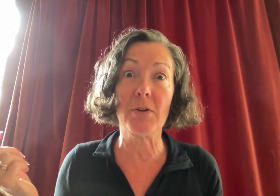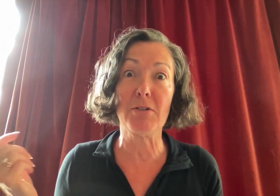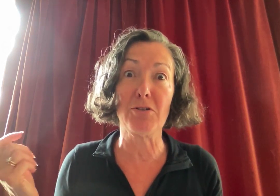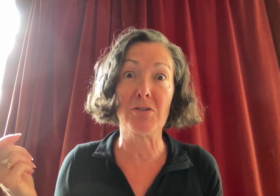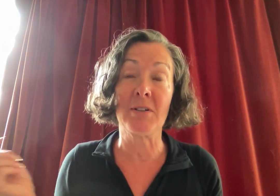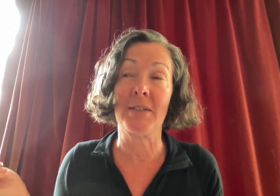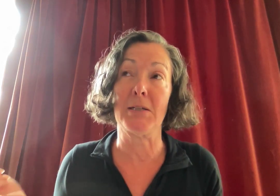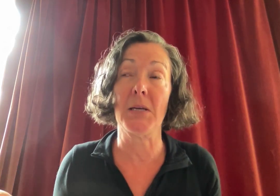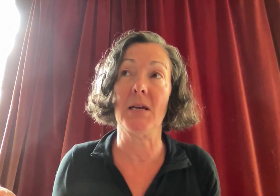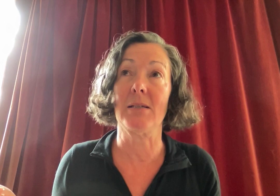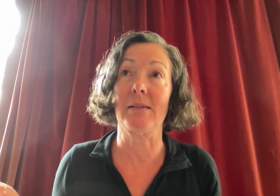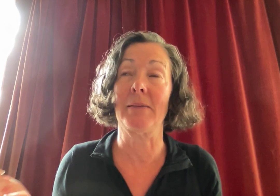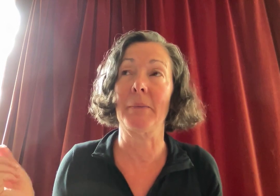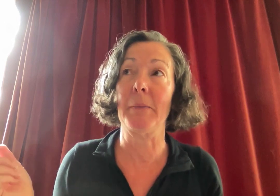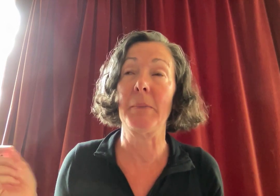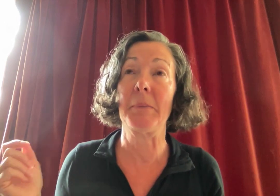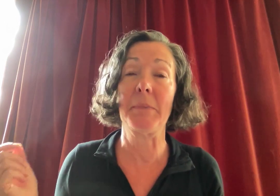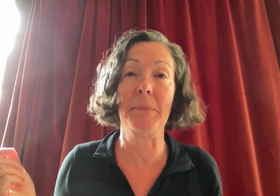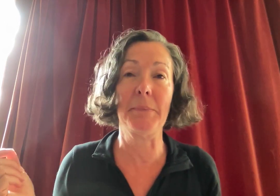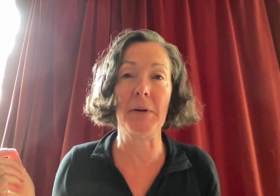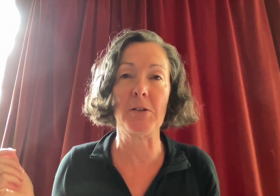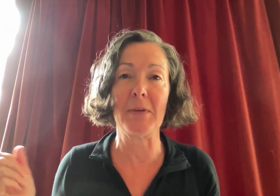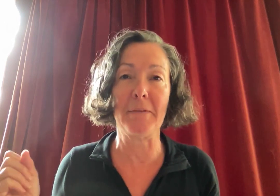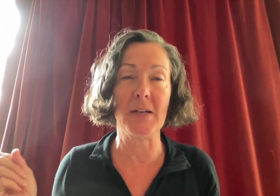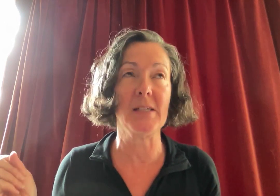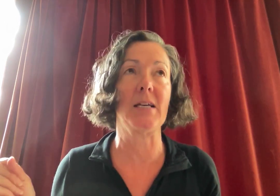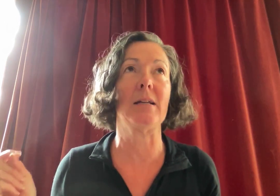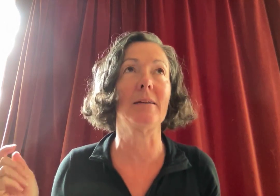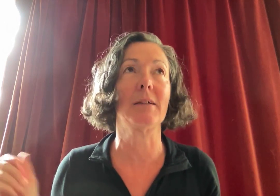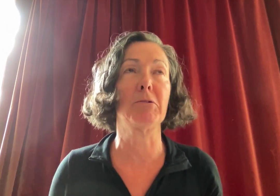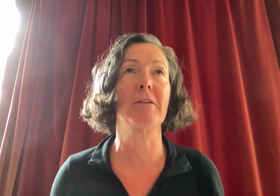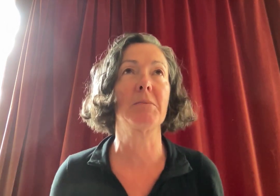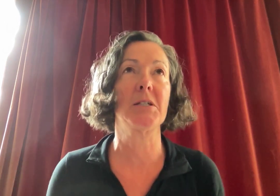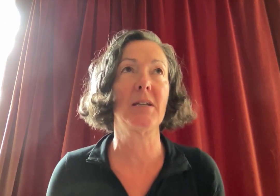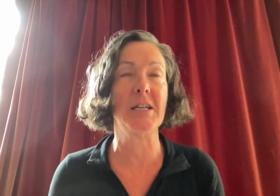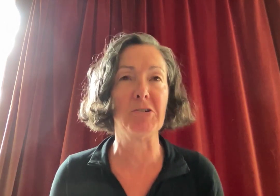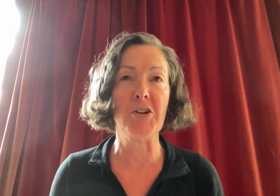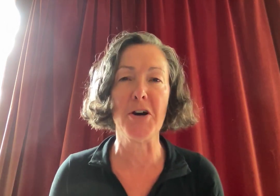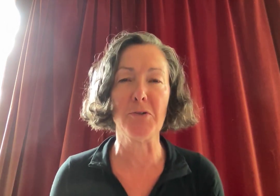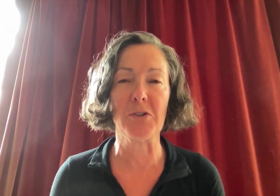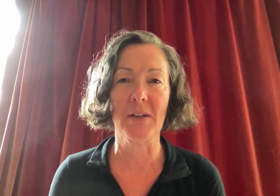squirrels. I said, yes. Punch me in the face again. And I'll get one of them to eat your nose.